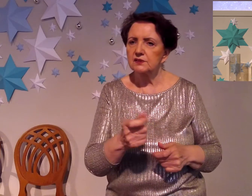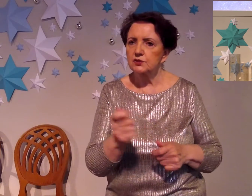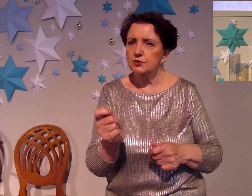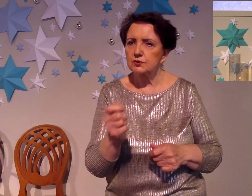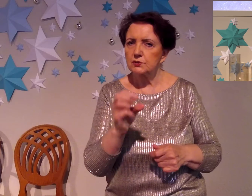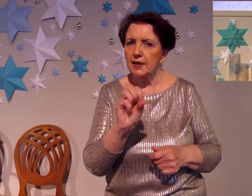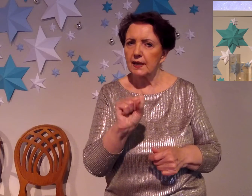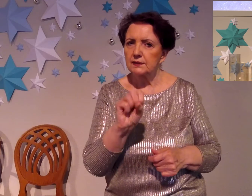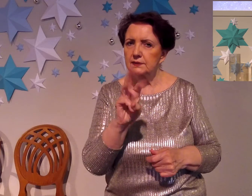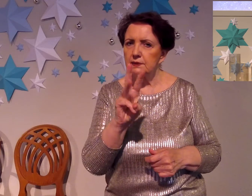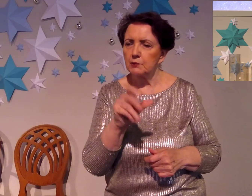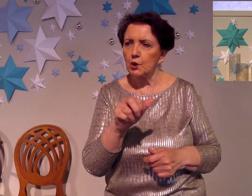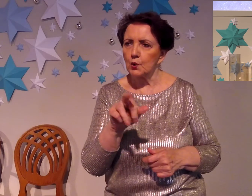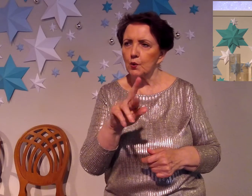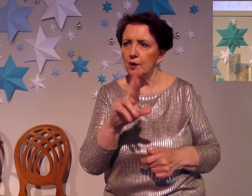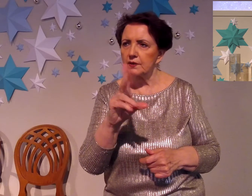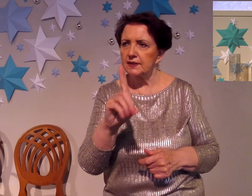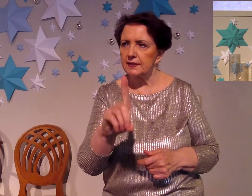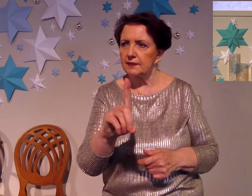our seduction